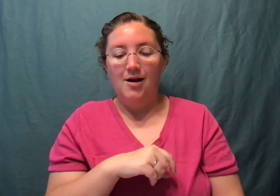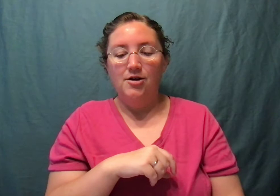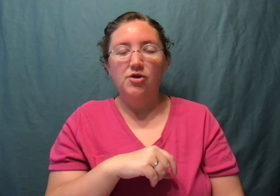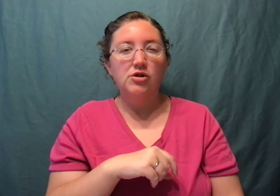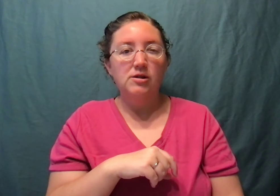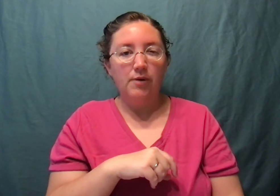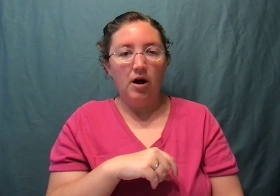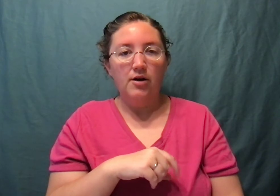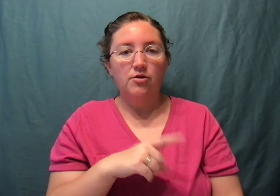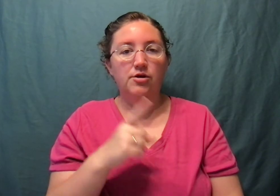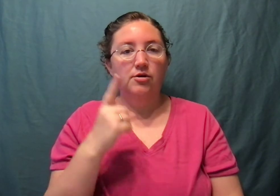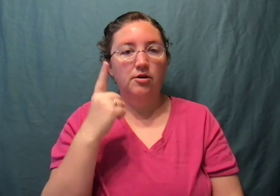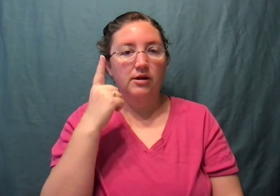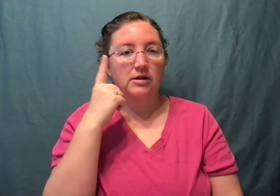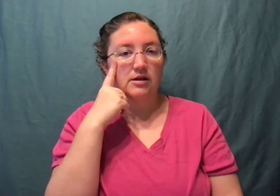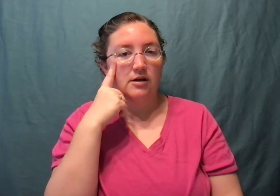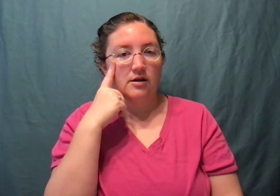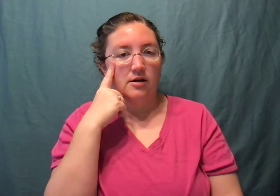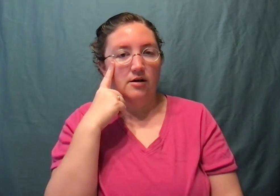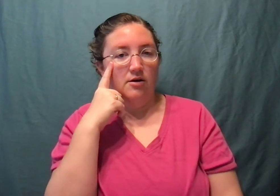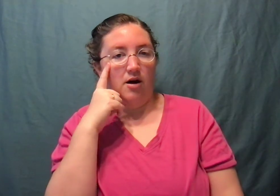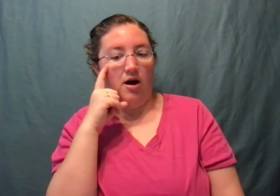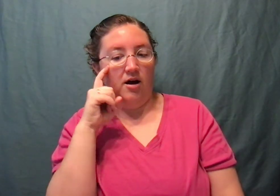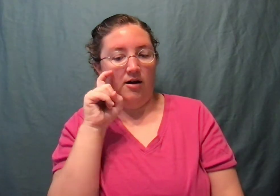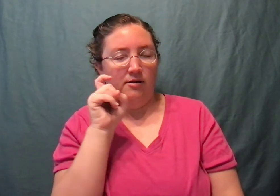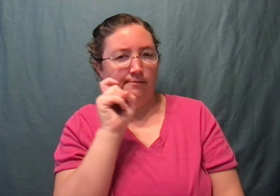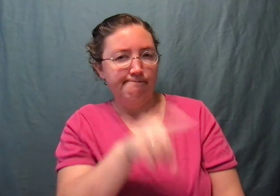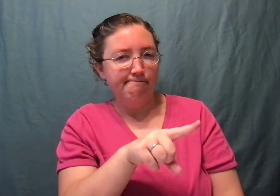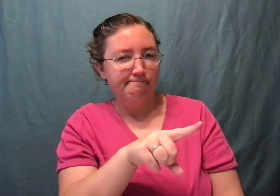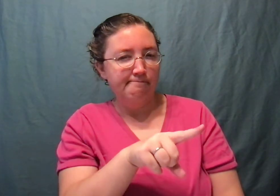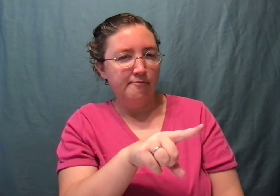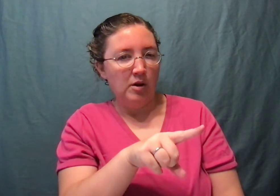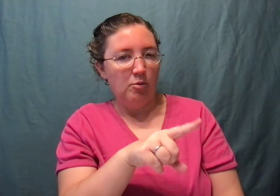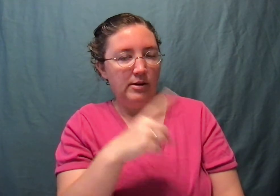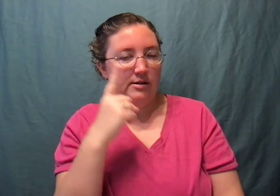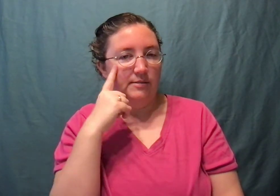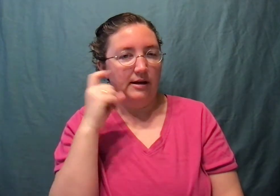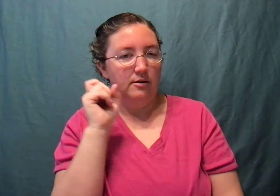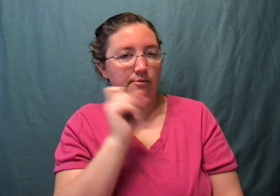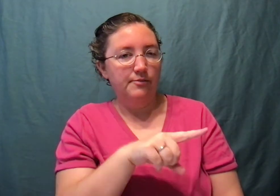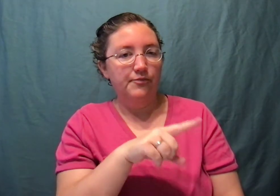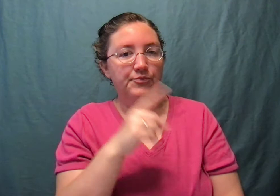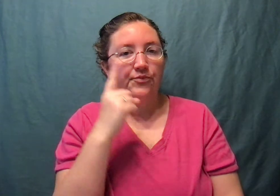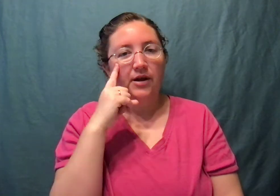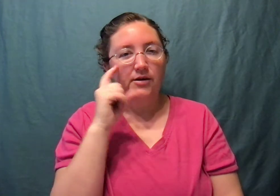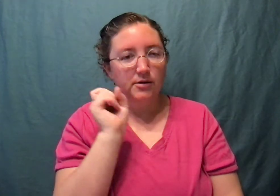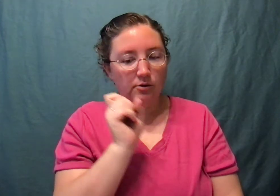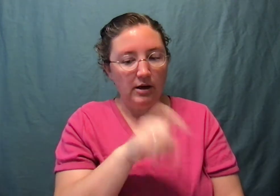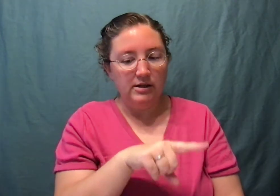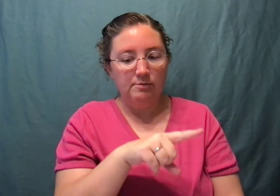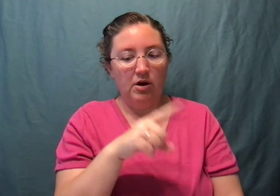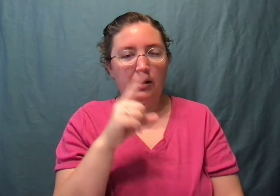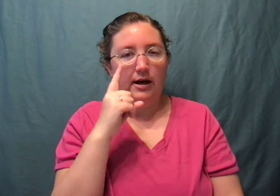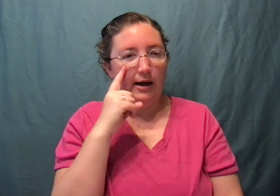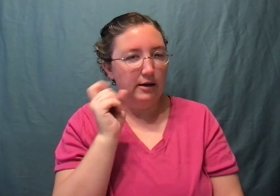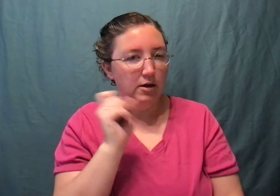To spot or to notice. Your eye points something out. So I spotted, I